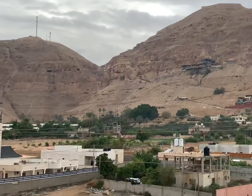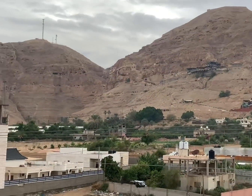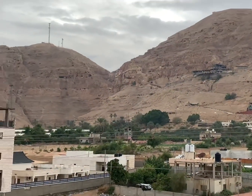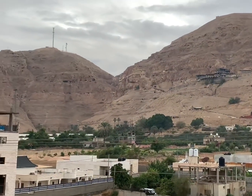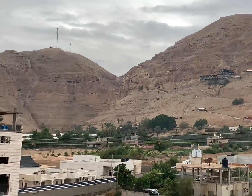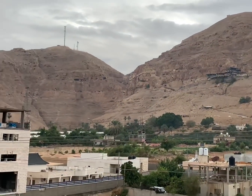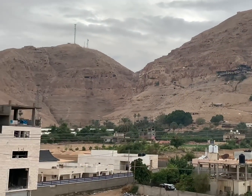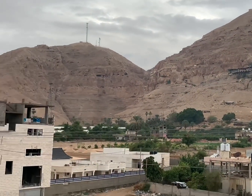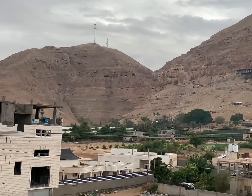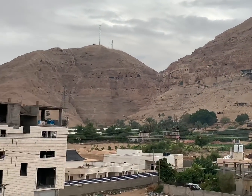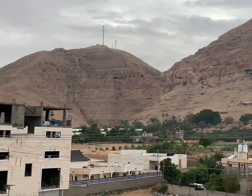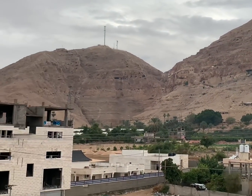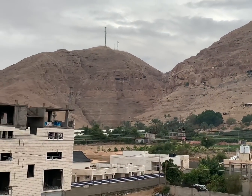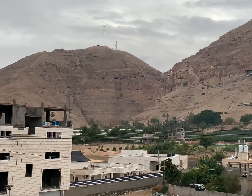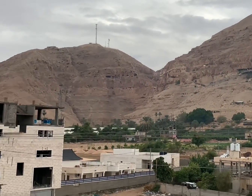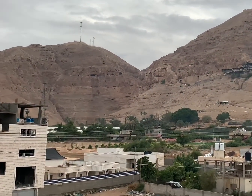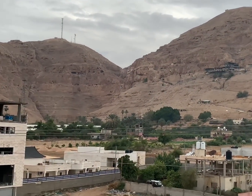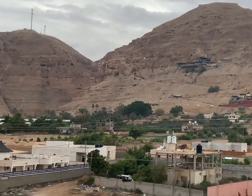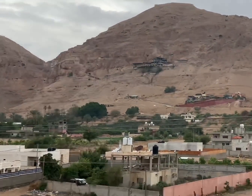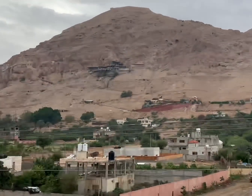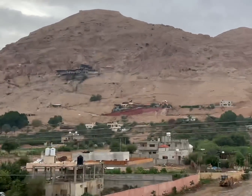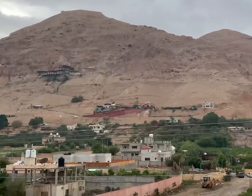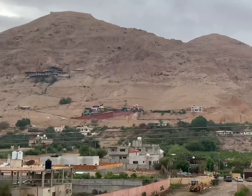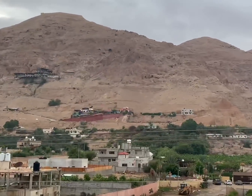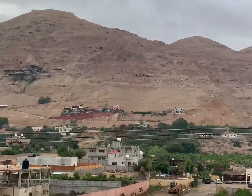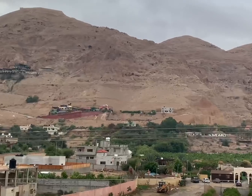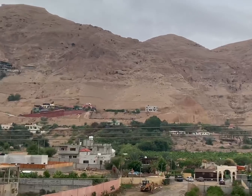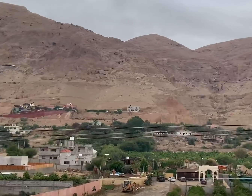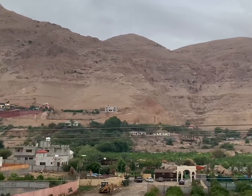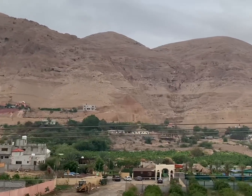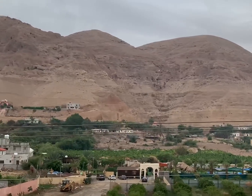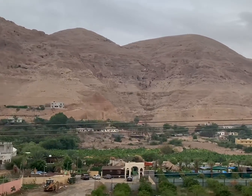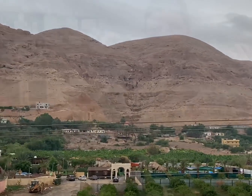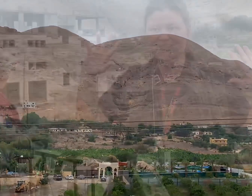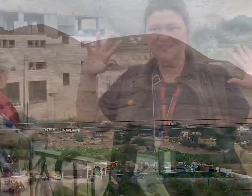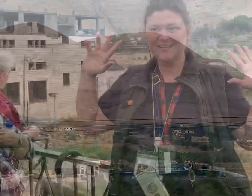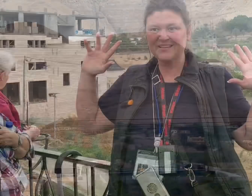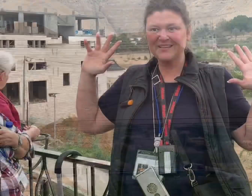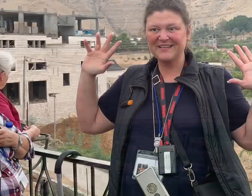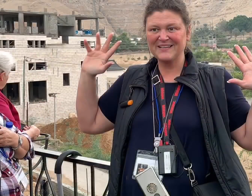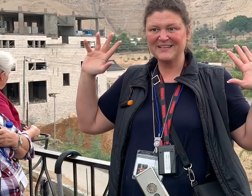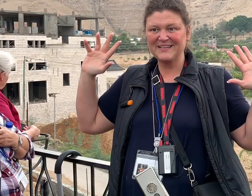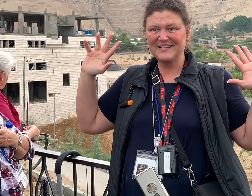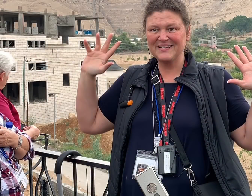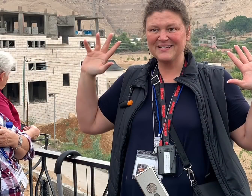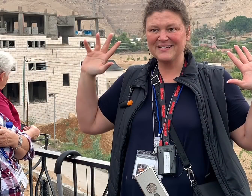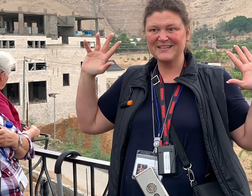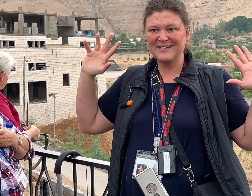Prices over there? You can bargain. You can bargain. It's like a market here.